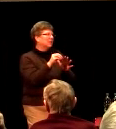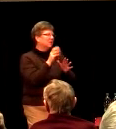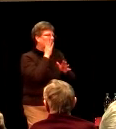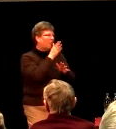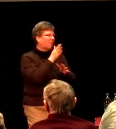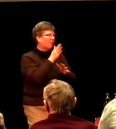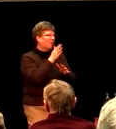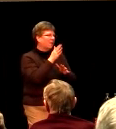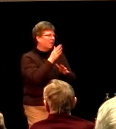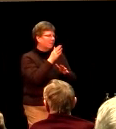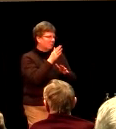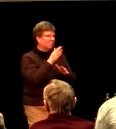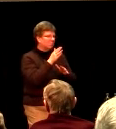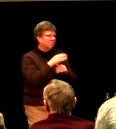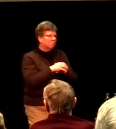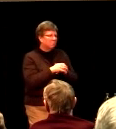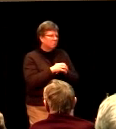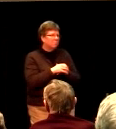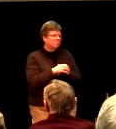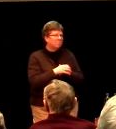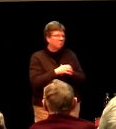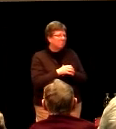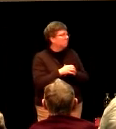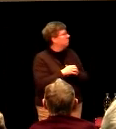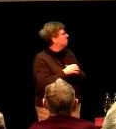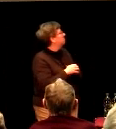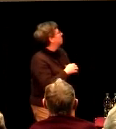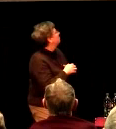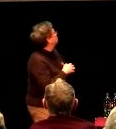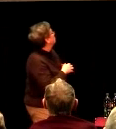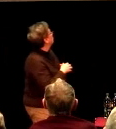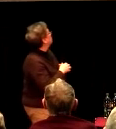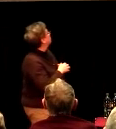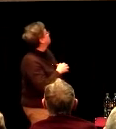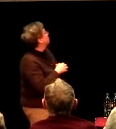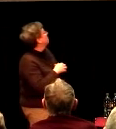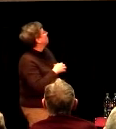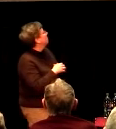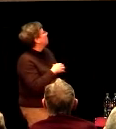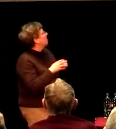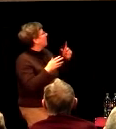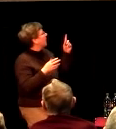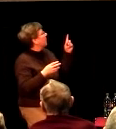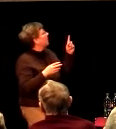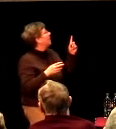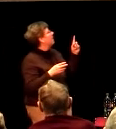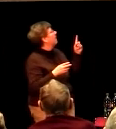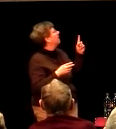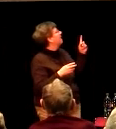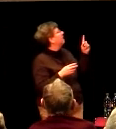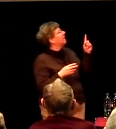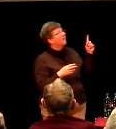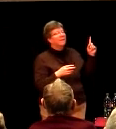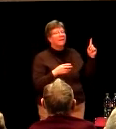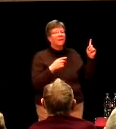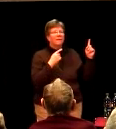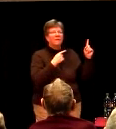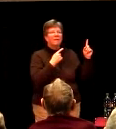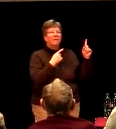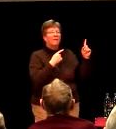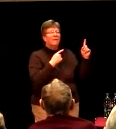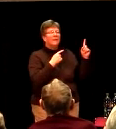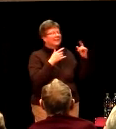So these aren't small cases. It's just that they're not